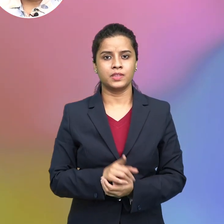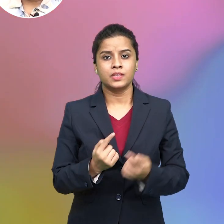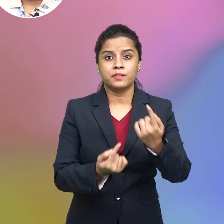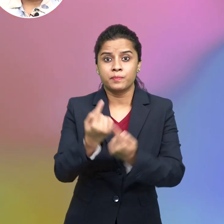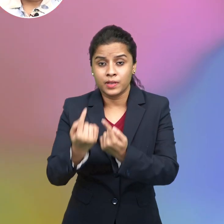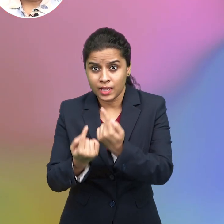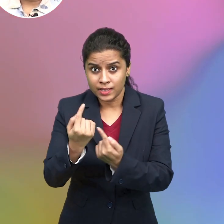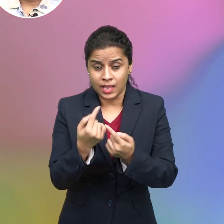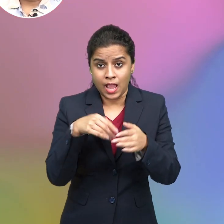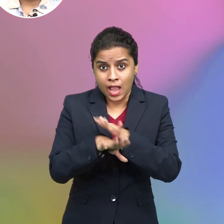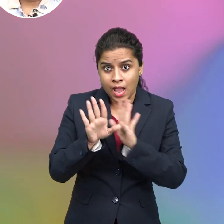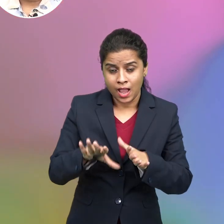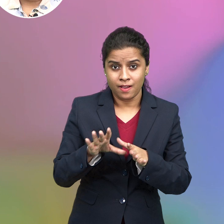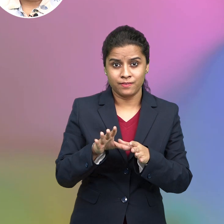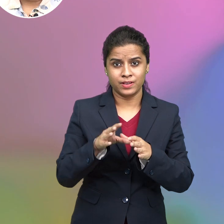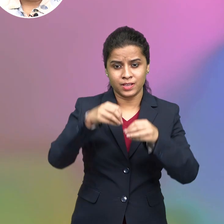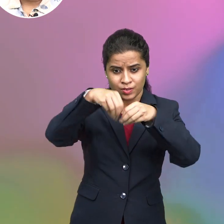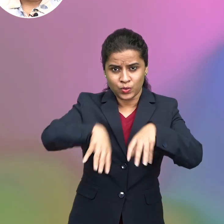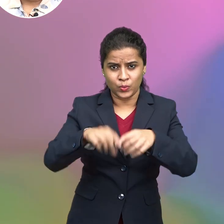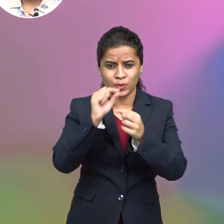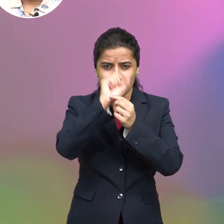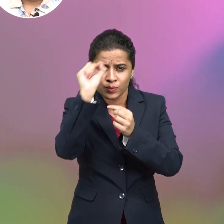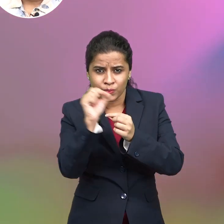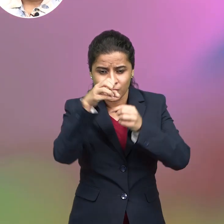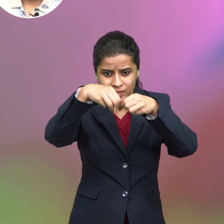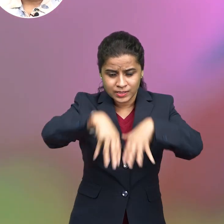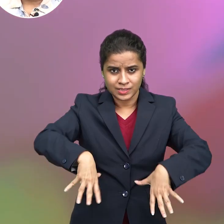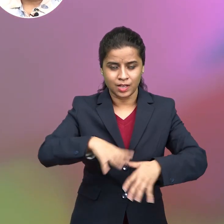These plants have hollow stems.